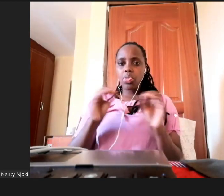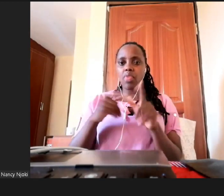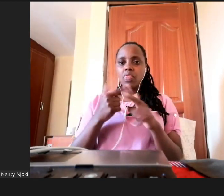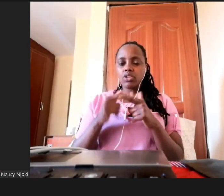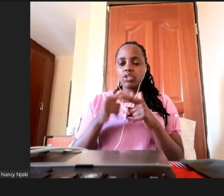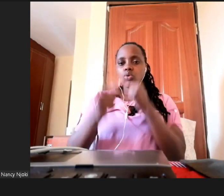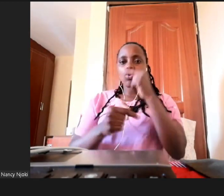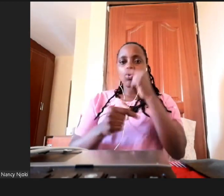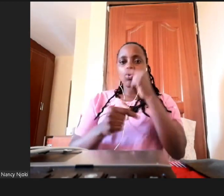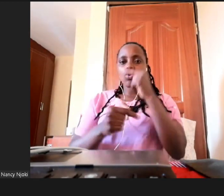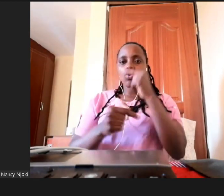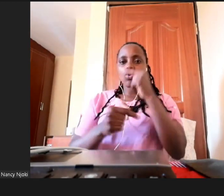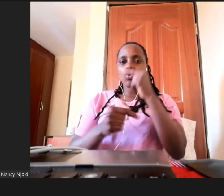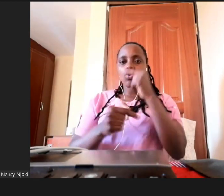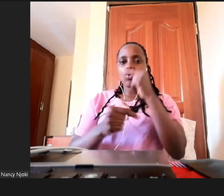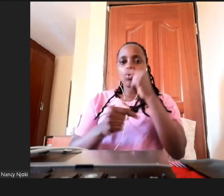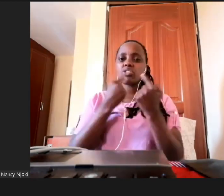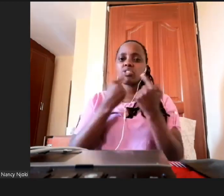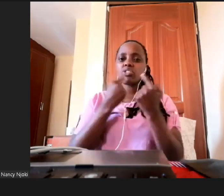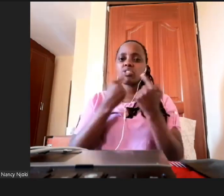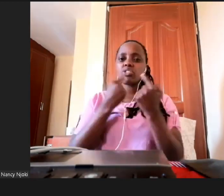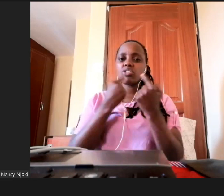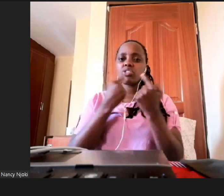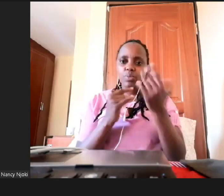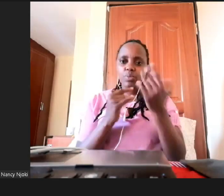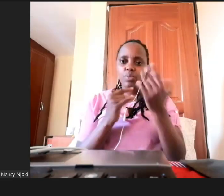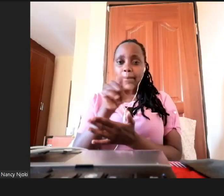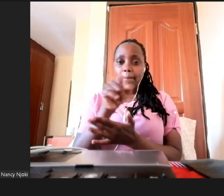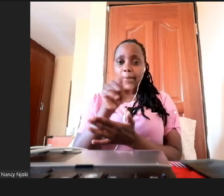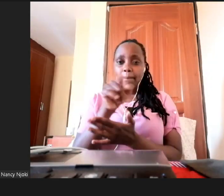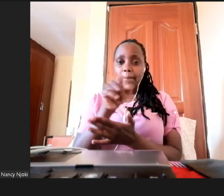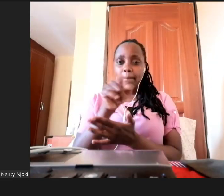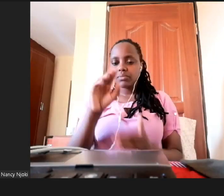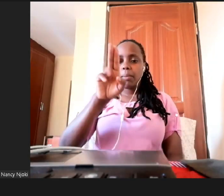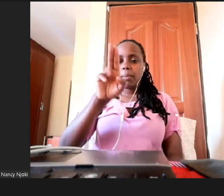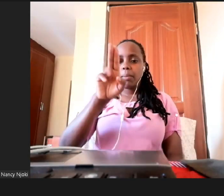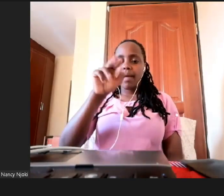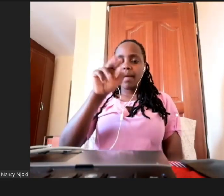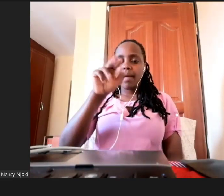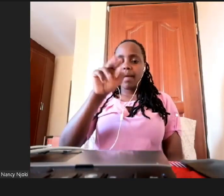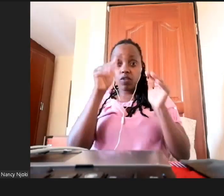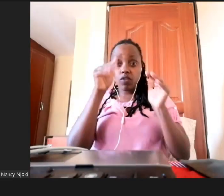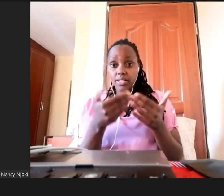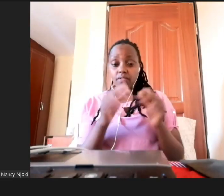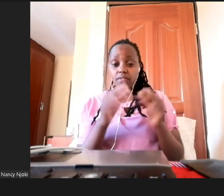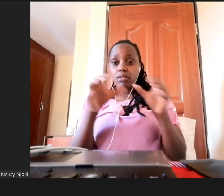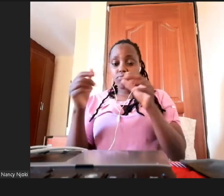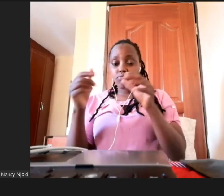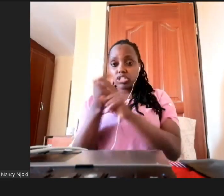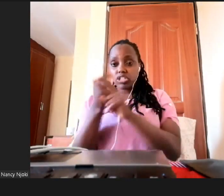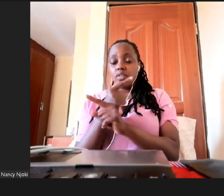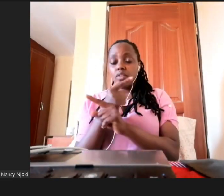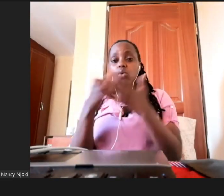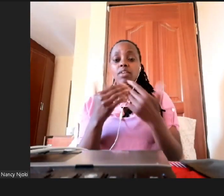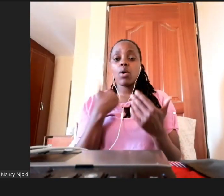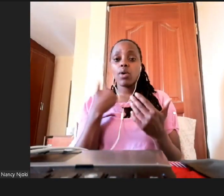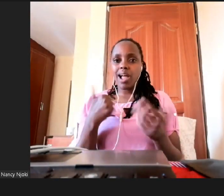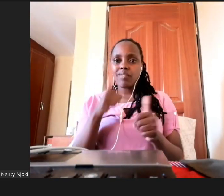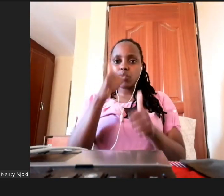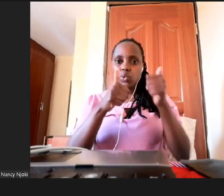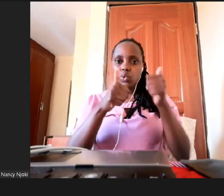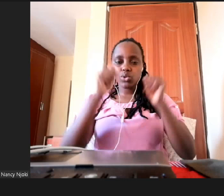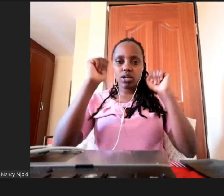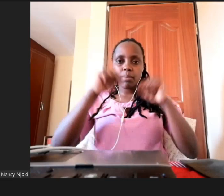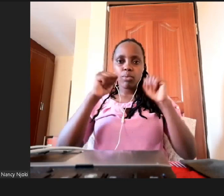conversation through these puppets. So that's what we did. We looked at, okay, these are the catalog of, what we have. Which ones can